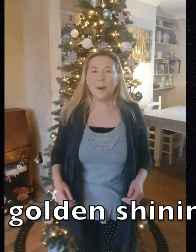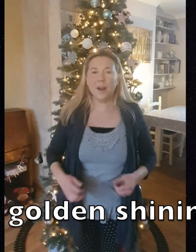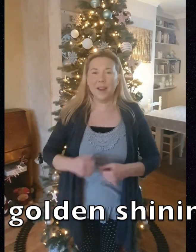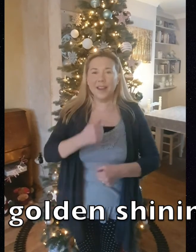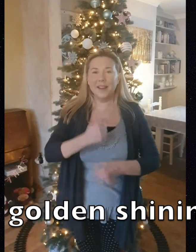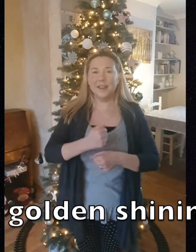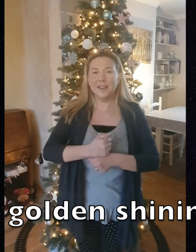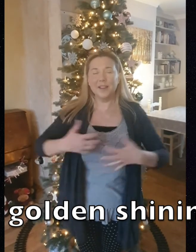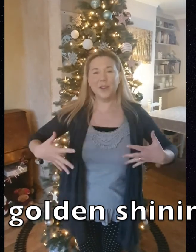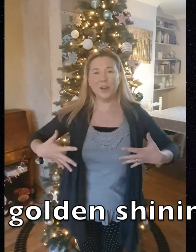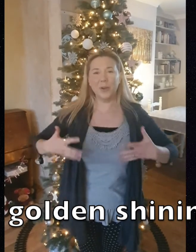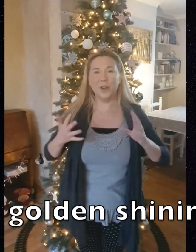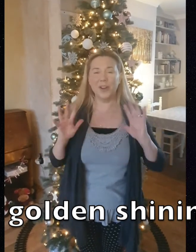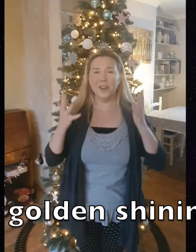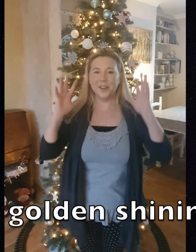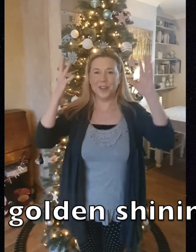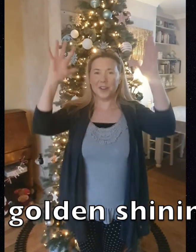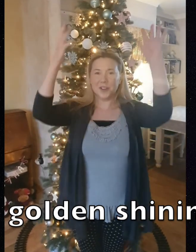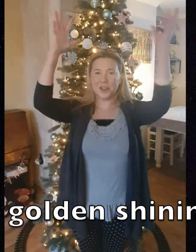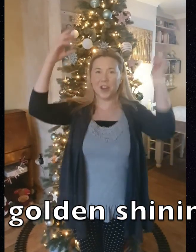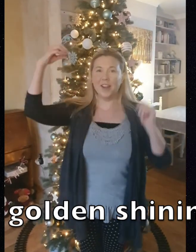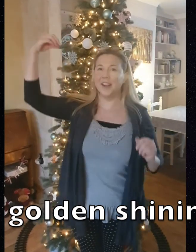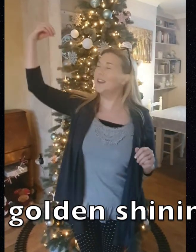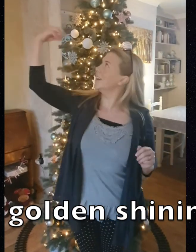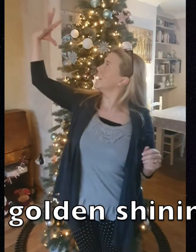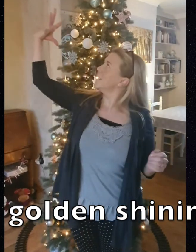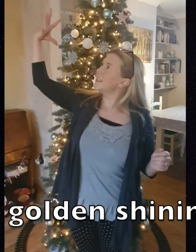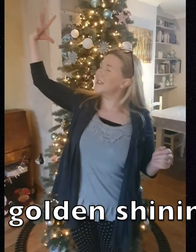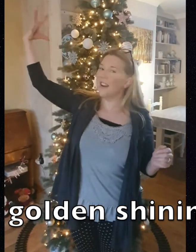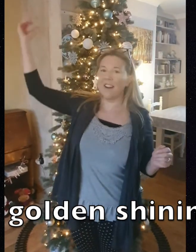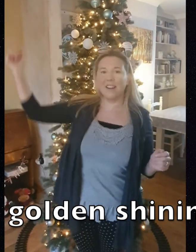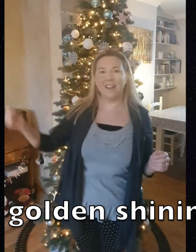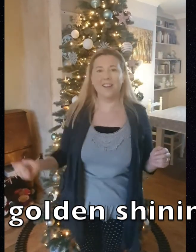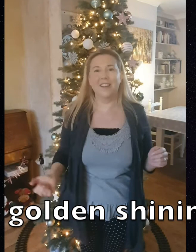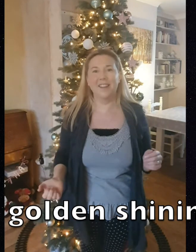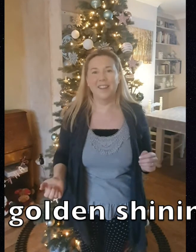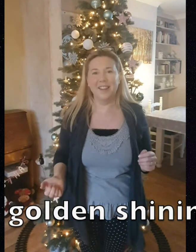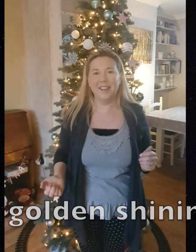by the golden shining star.